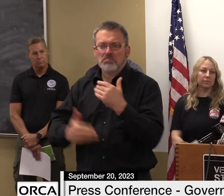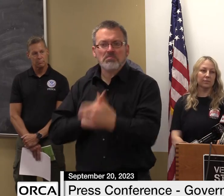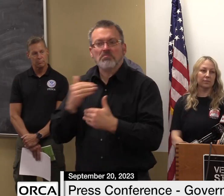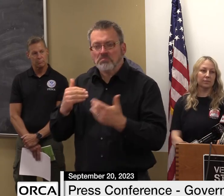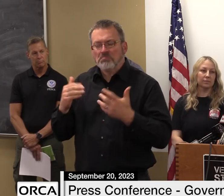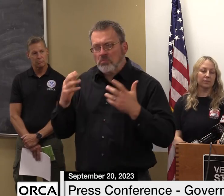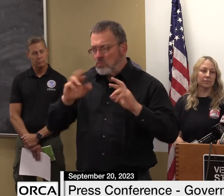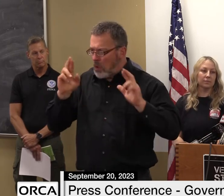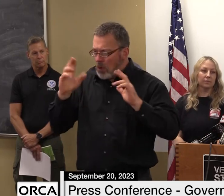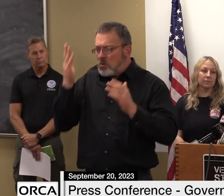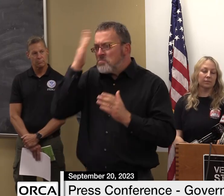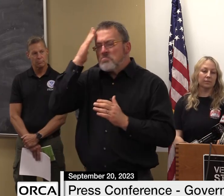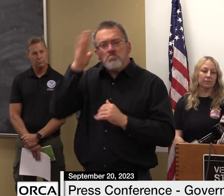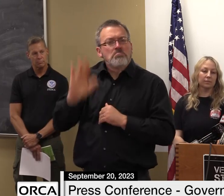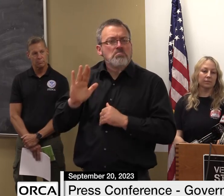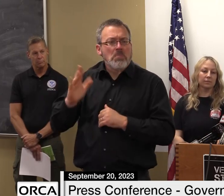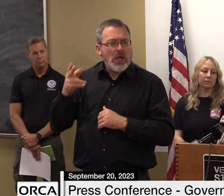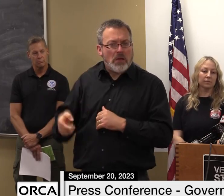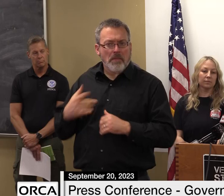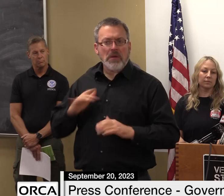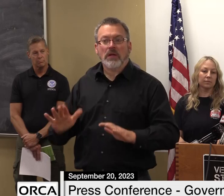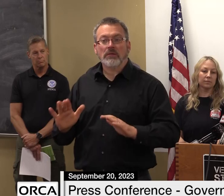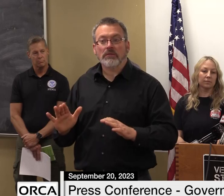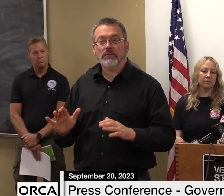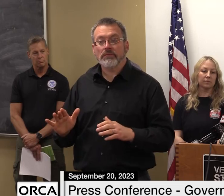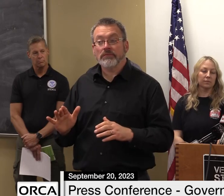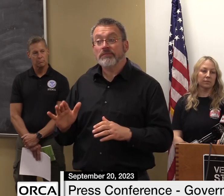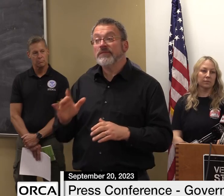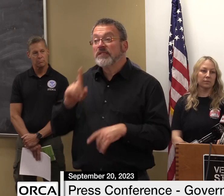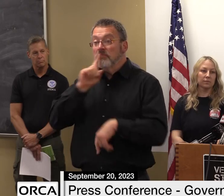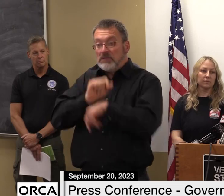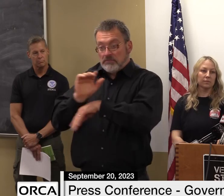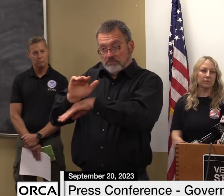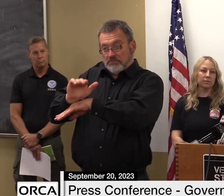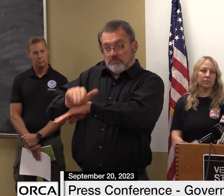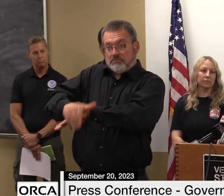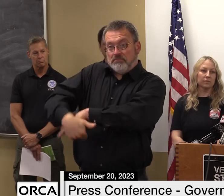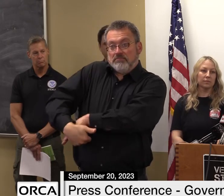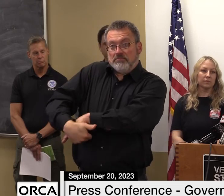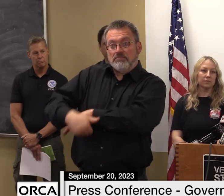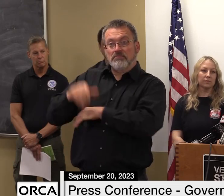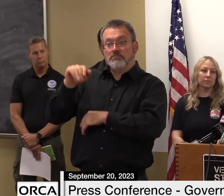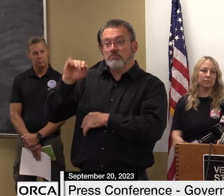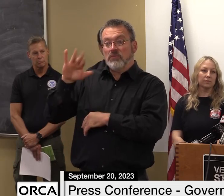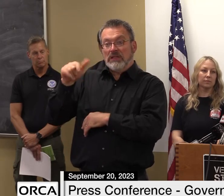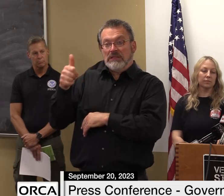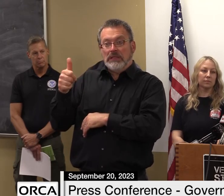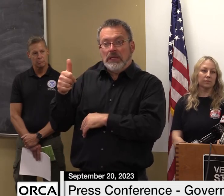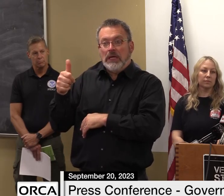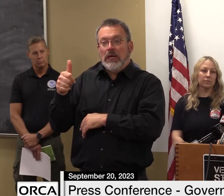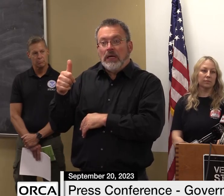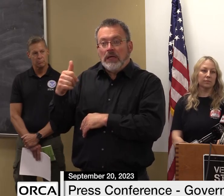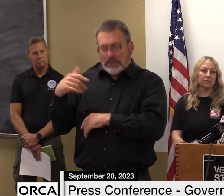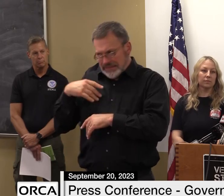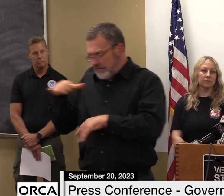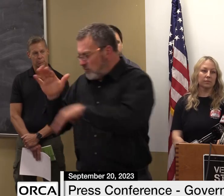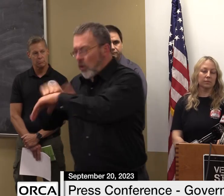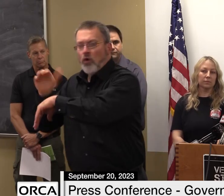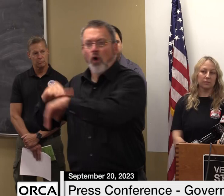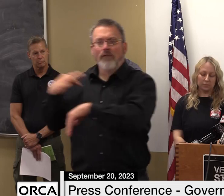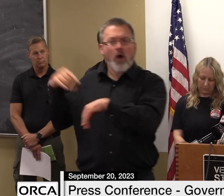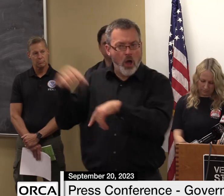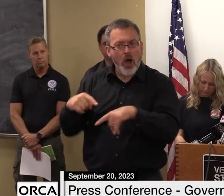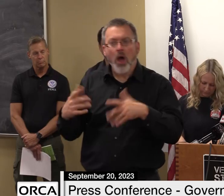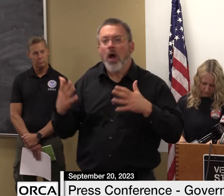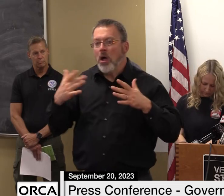Later in the evening, we realized we needed to bring the volunteers back to get everything out of the basement. We put out the call a second